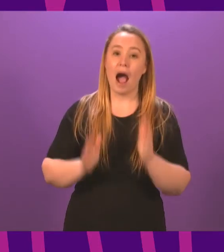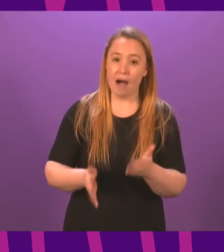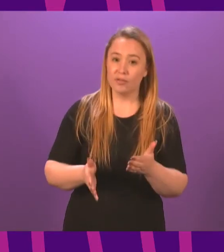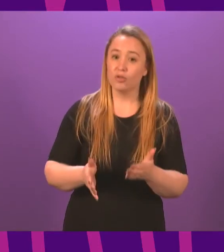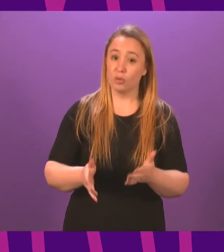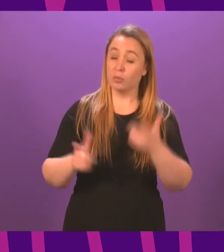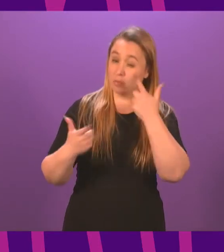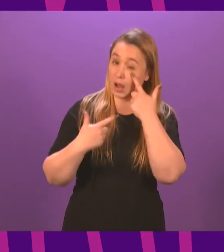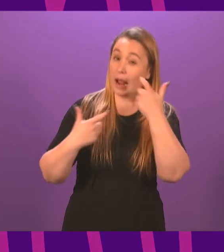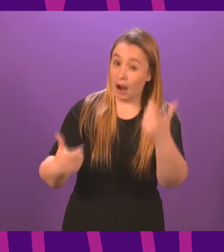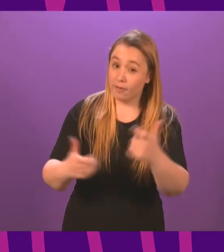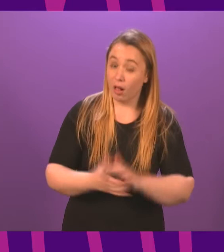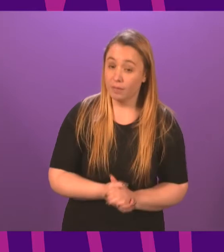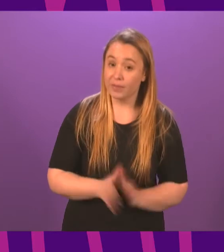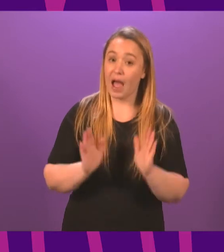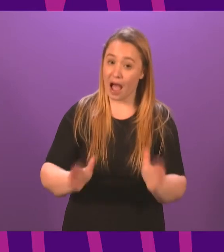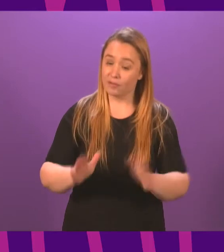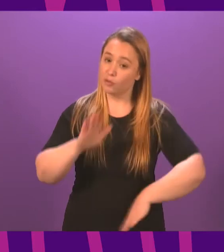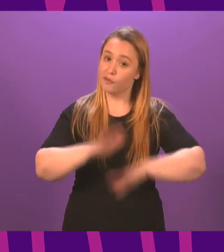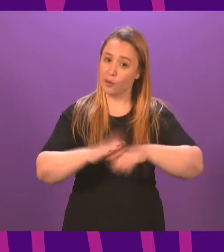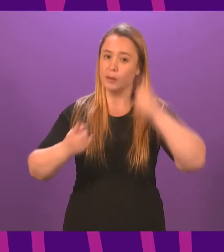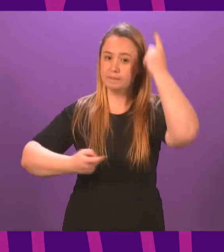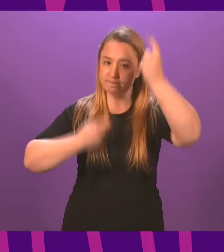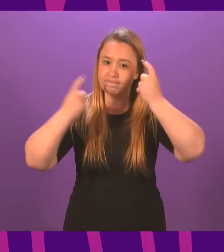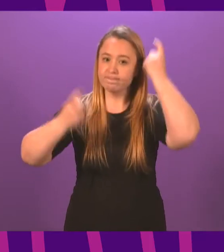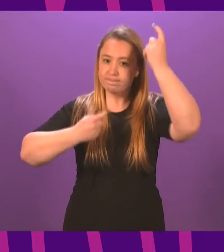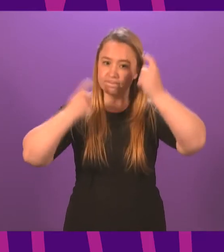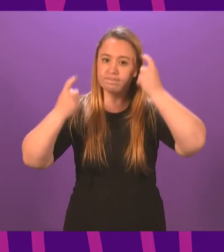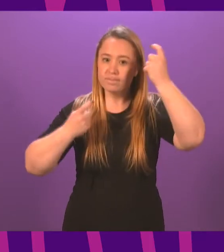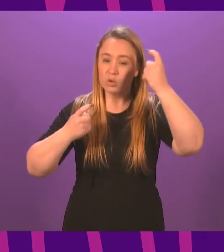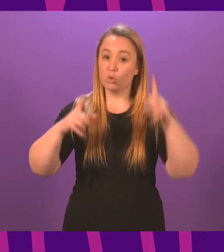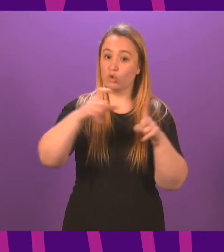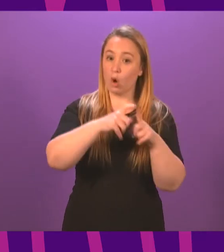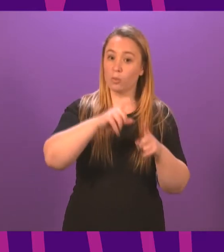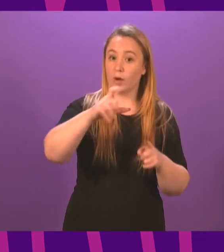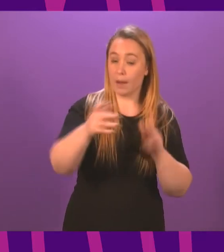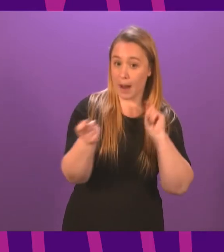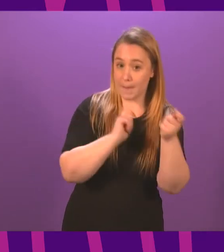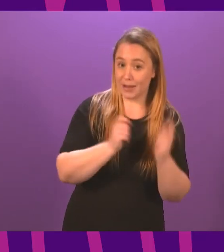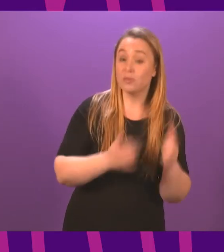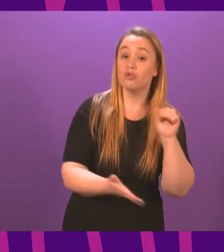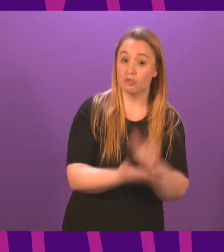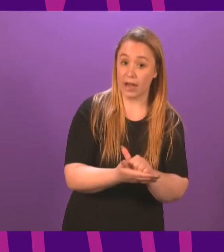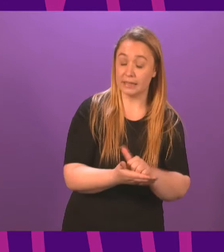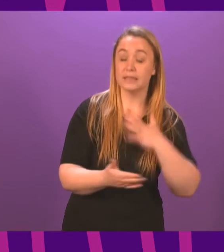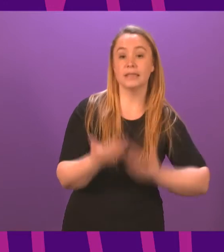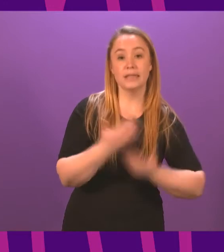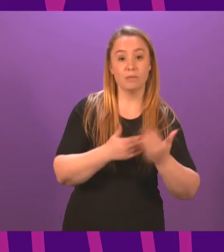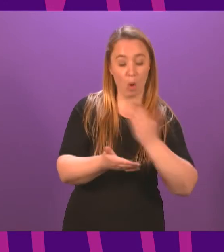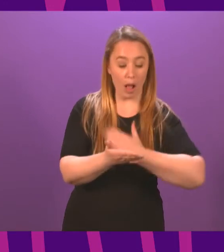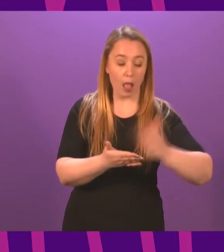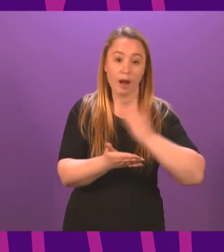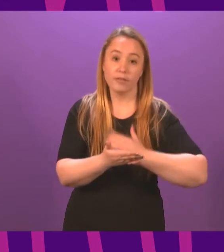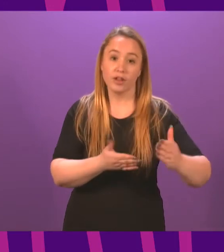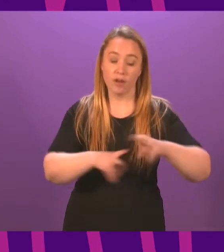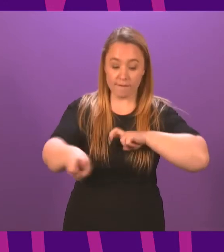extreme caution and proper thought. And that is why the Donald Cameron Amendment is right to require immediate clarification on the travel